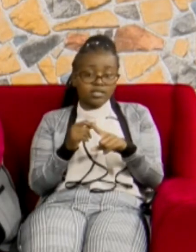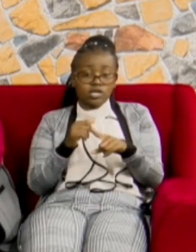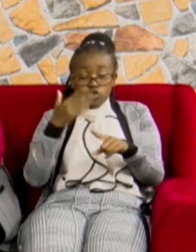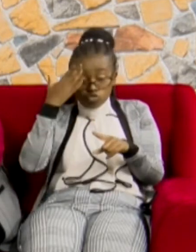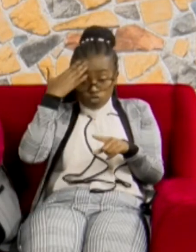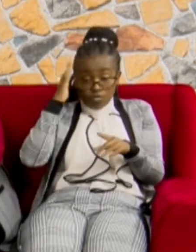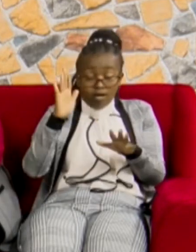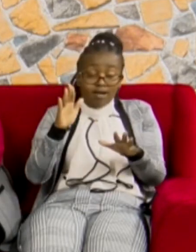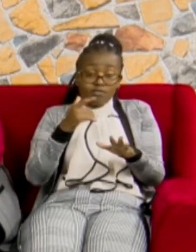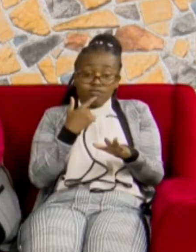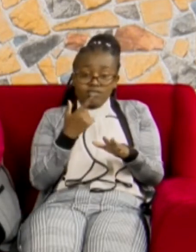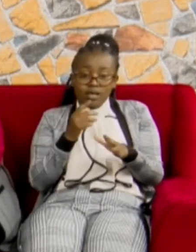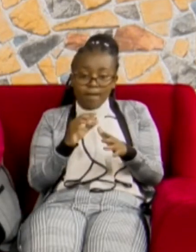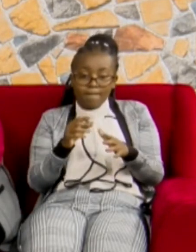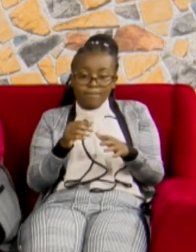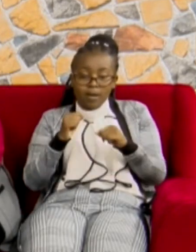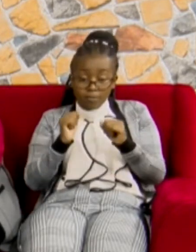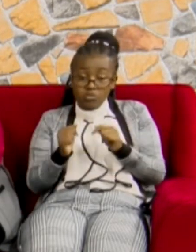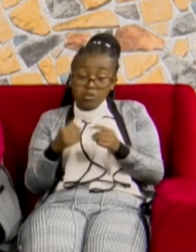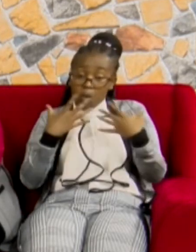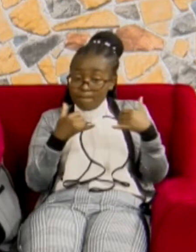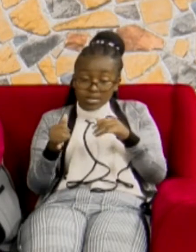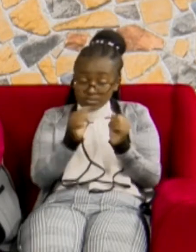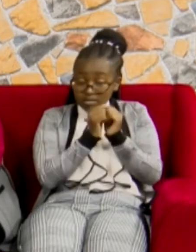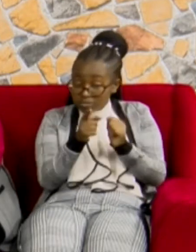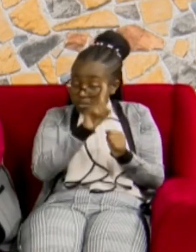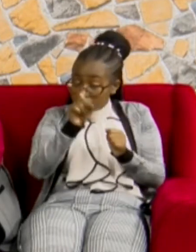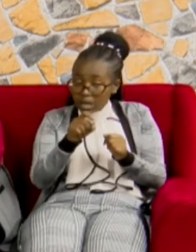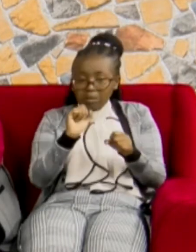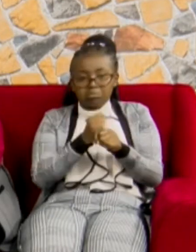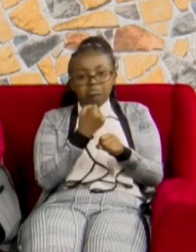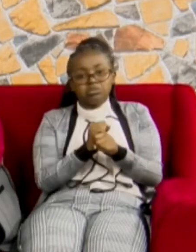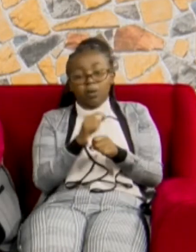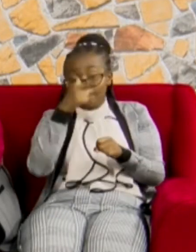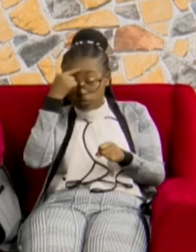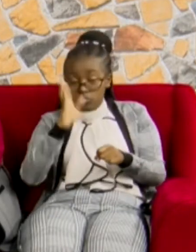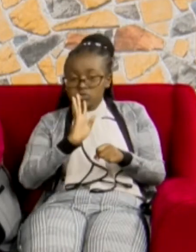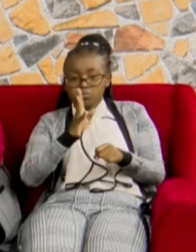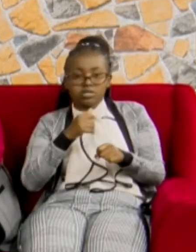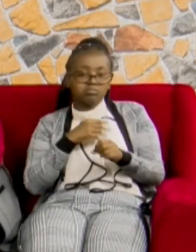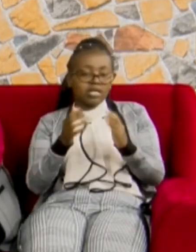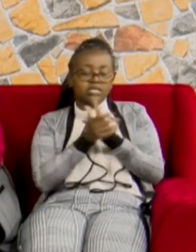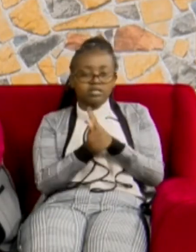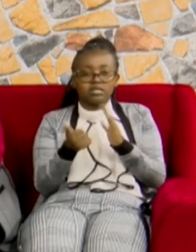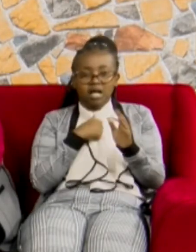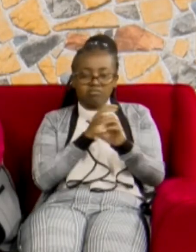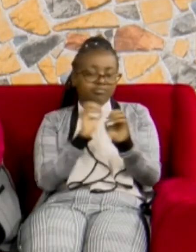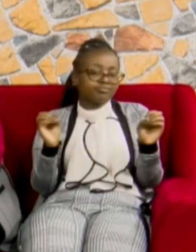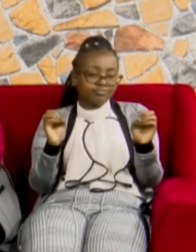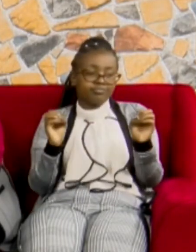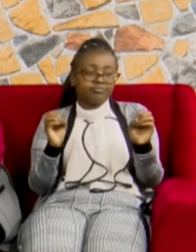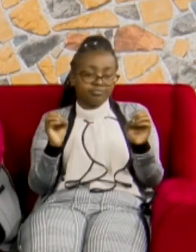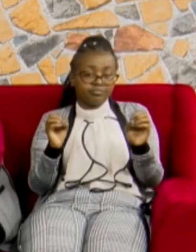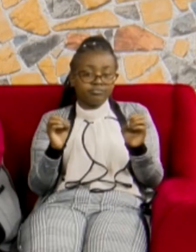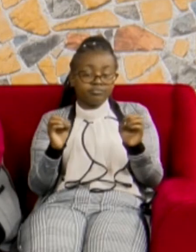know how to say like, okay, may I join in? Yes. Yeah, because they don't have maybe the language or the skill to comprehend exactly how to do